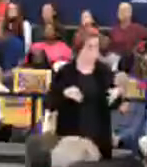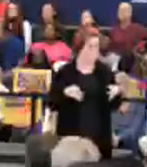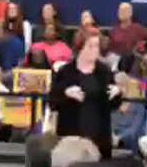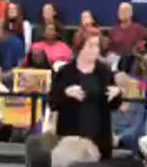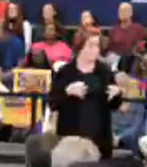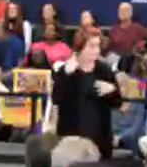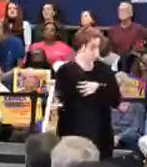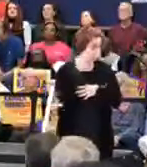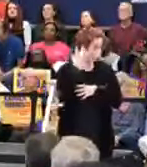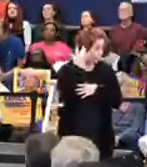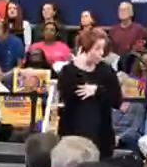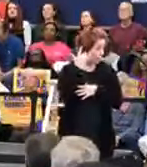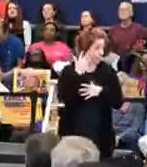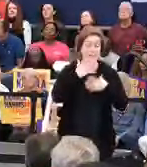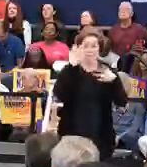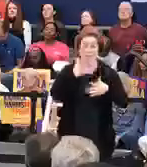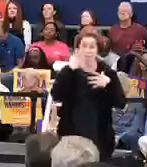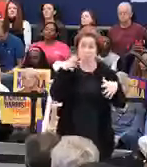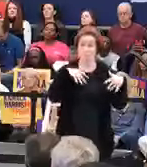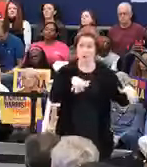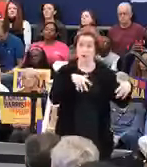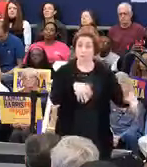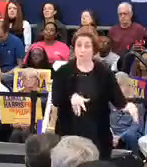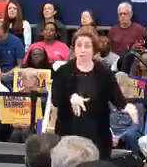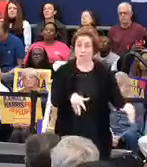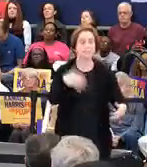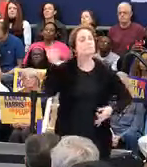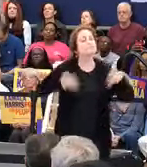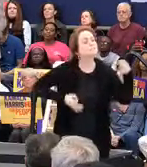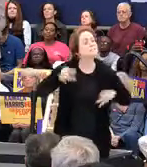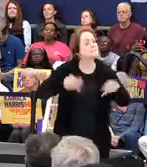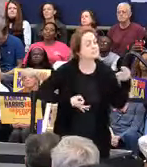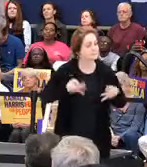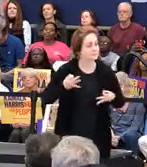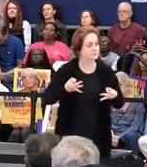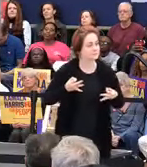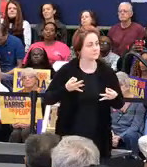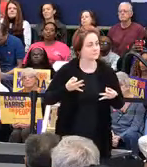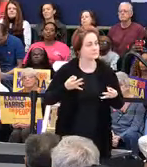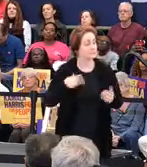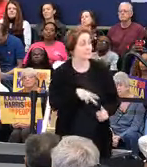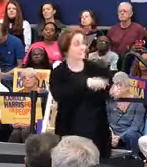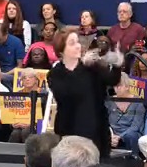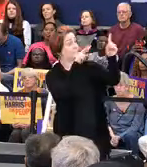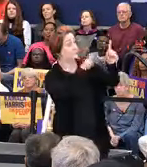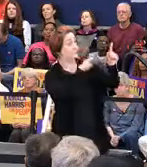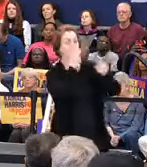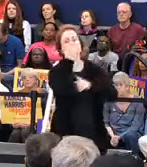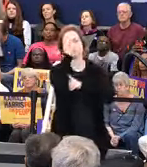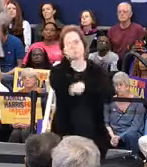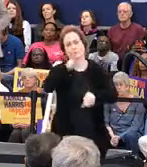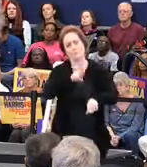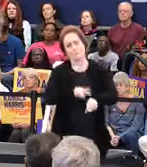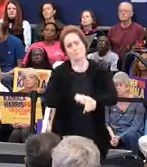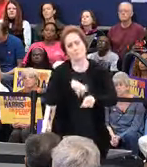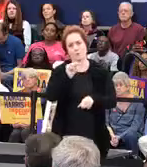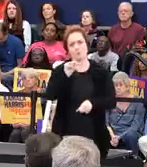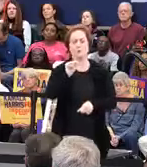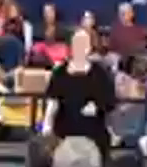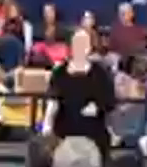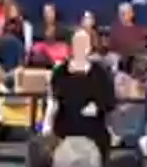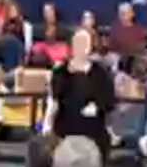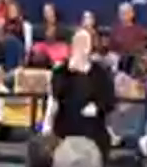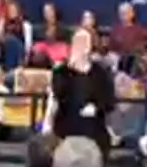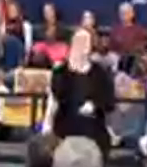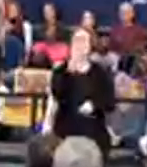marching and shouting about. For justice. In fact, among the many heroes of that movement, of course, there were Thurgood Marshall and